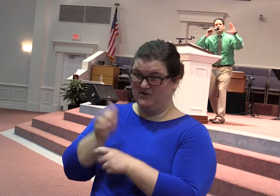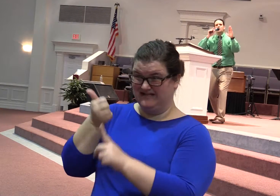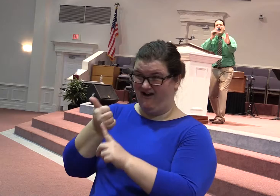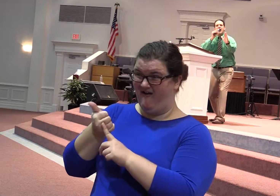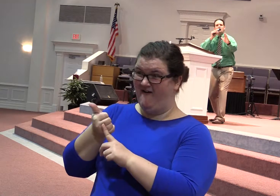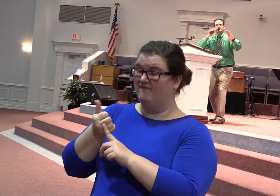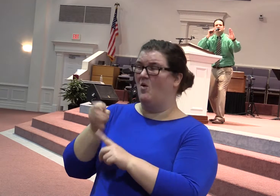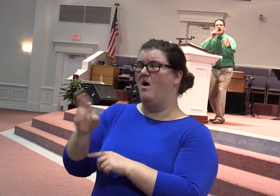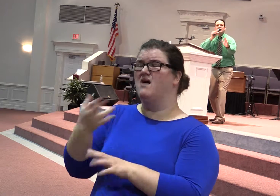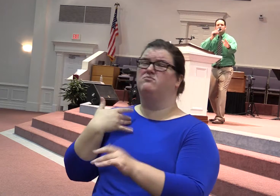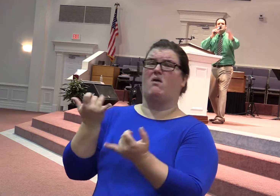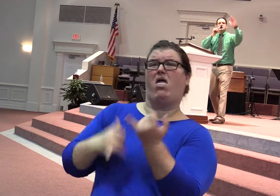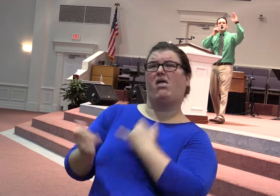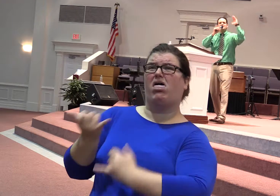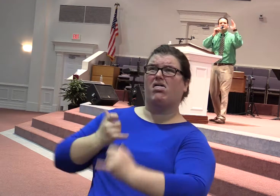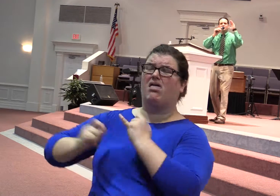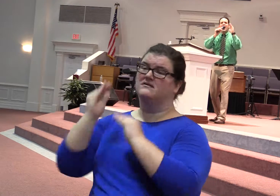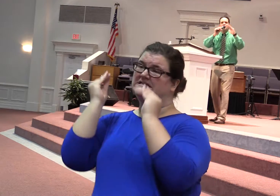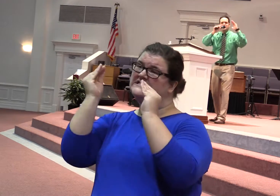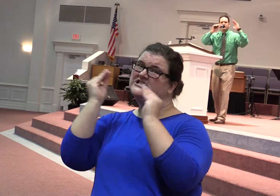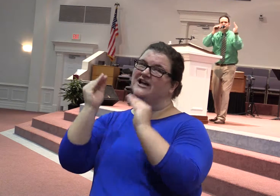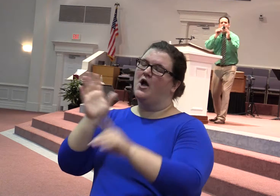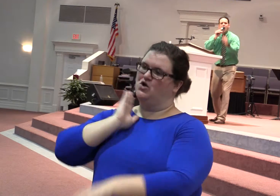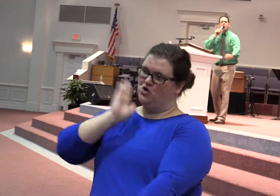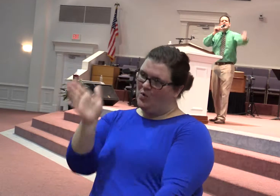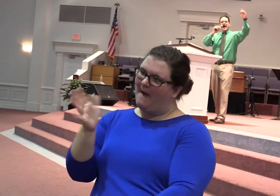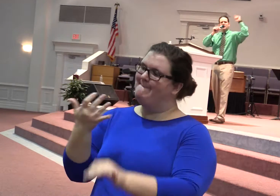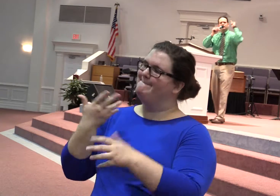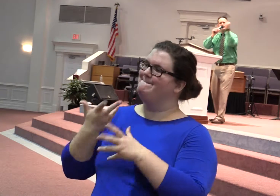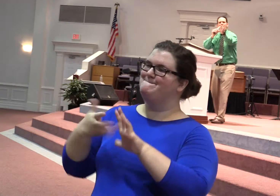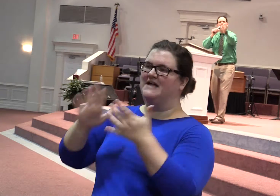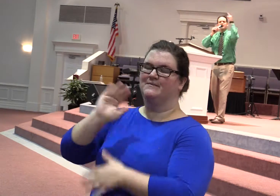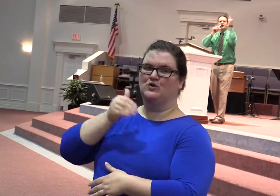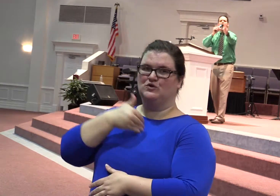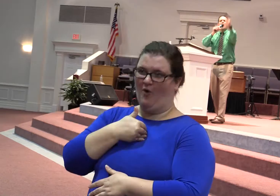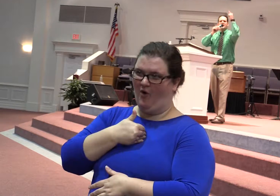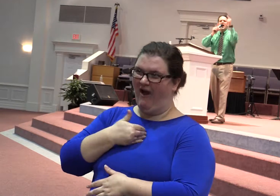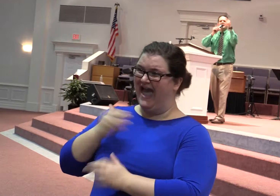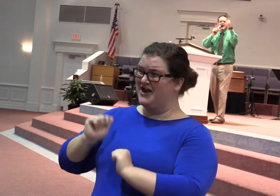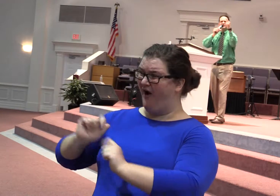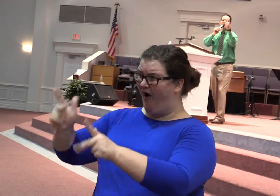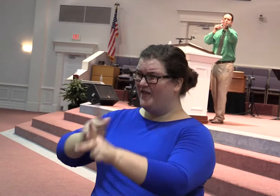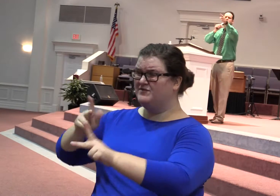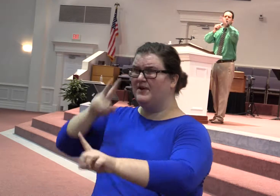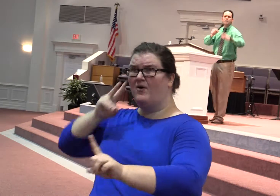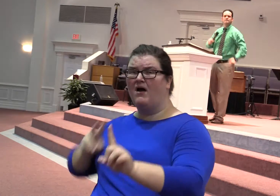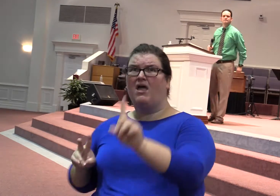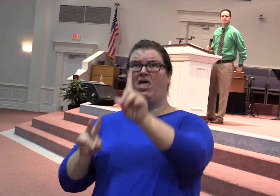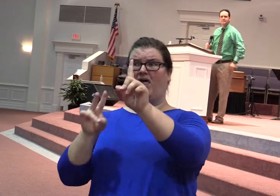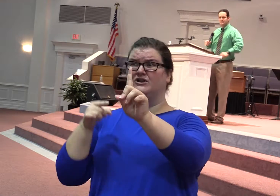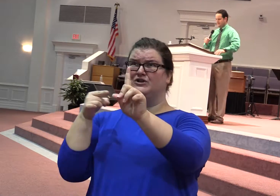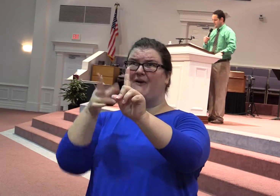mess around with the doctrine, you're going to mess around with your soul and the souls of all that are listening to you.